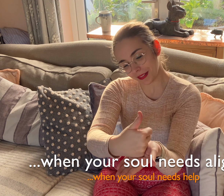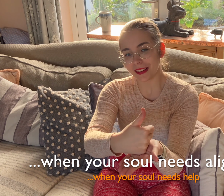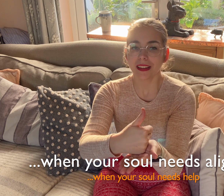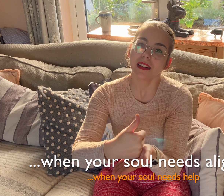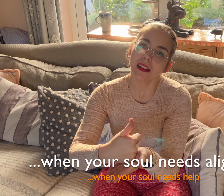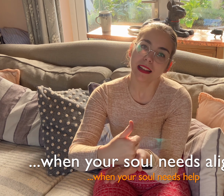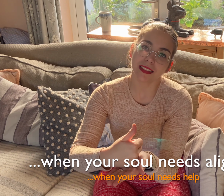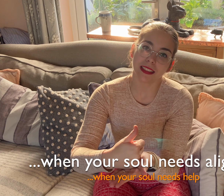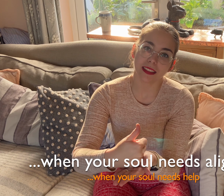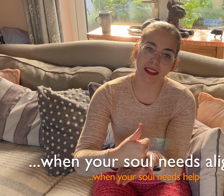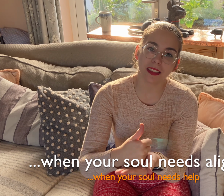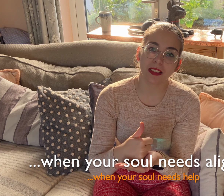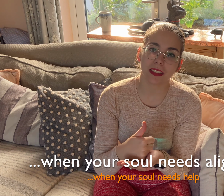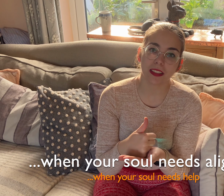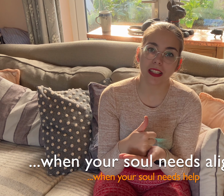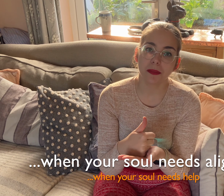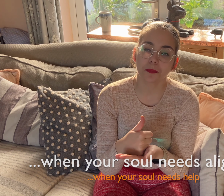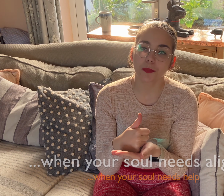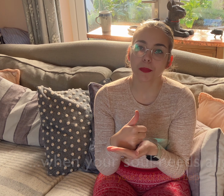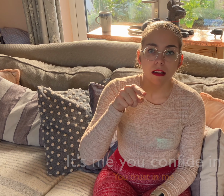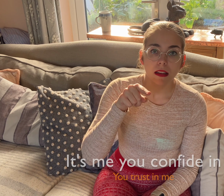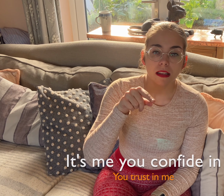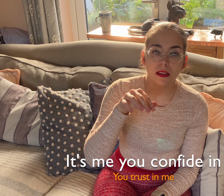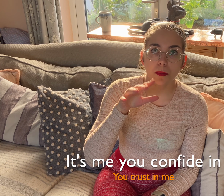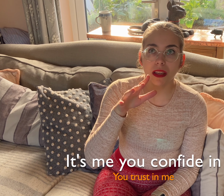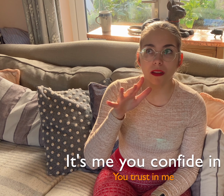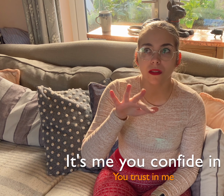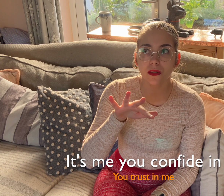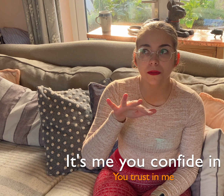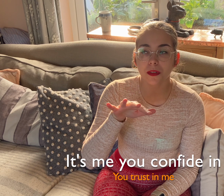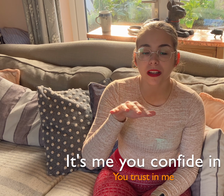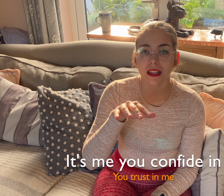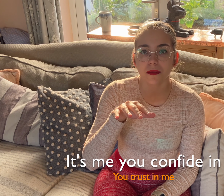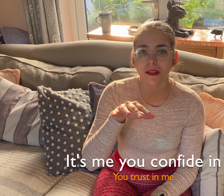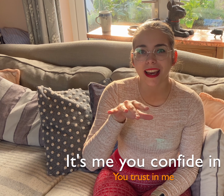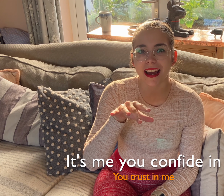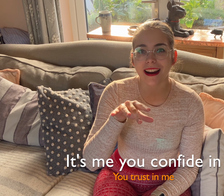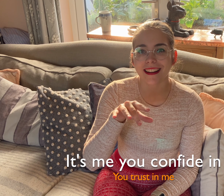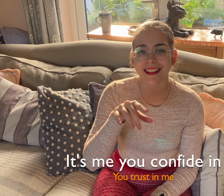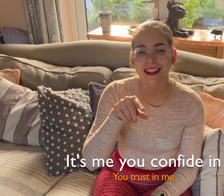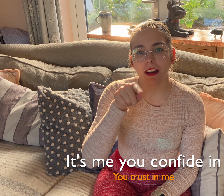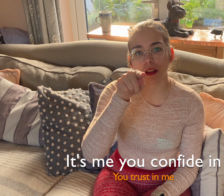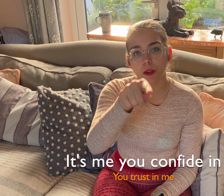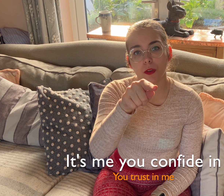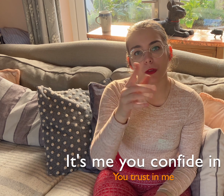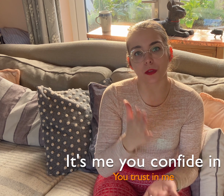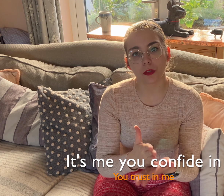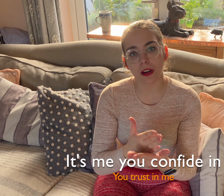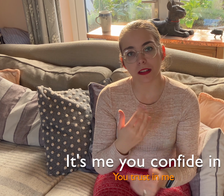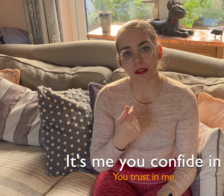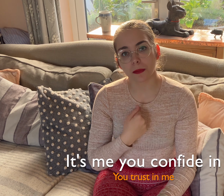as I design it, it's me you can find in, for that I sign you trust me.